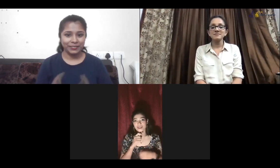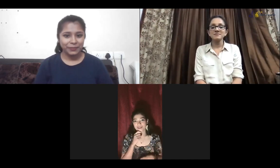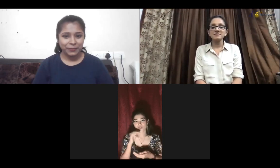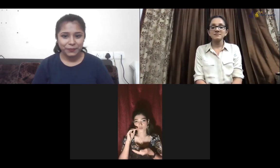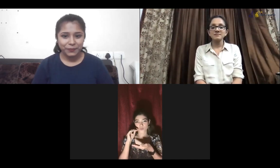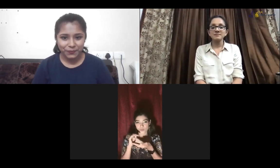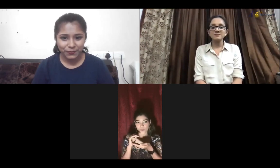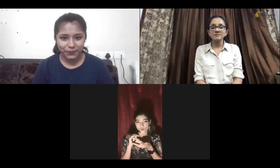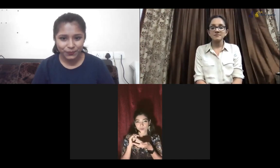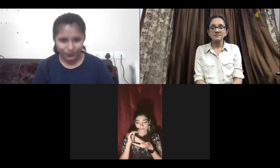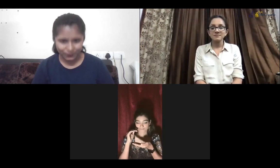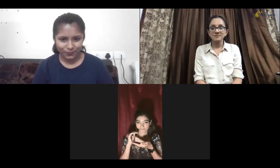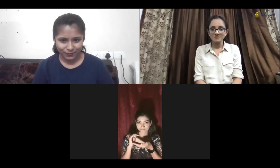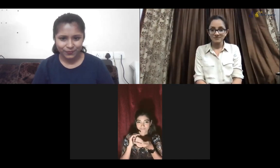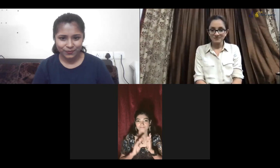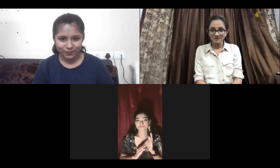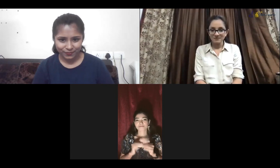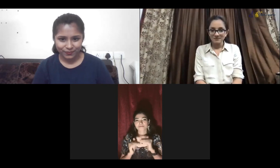I'm staying in Bangalore.